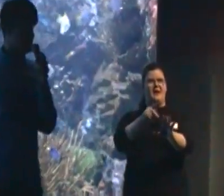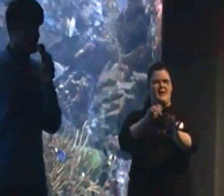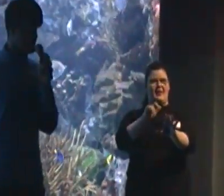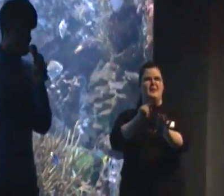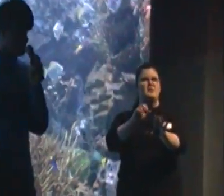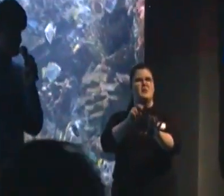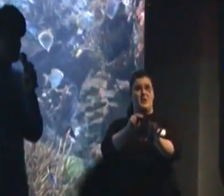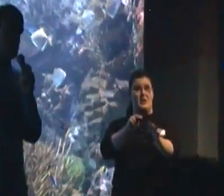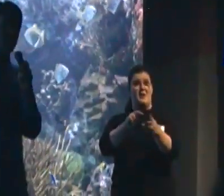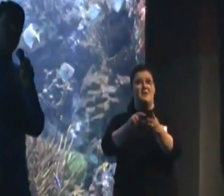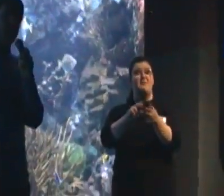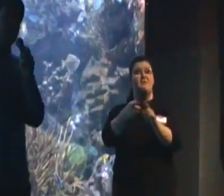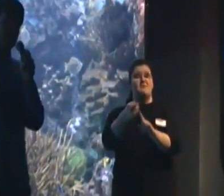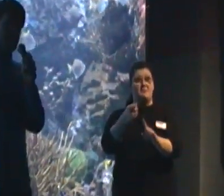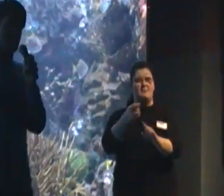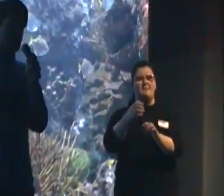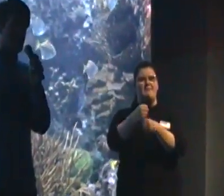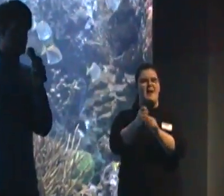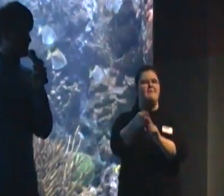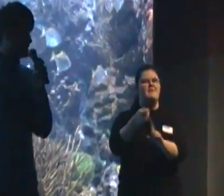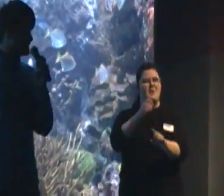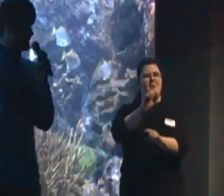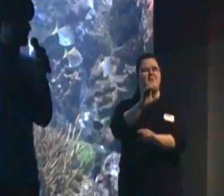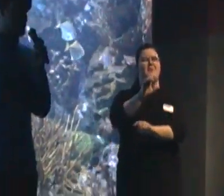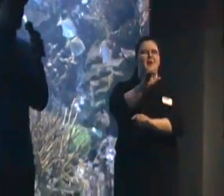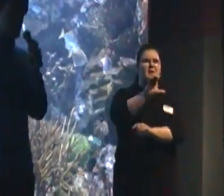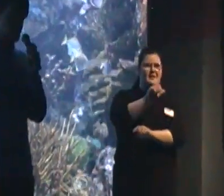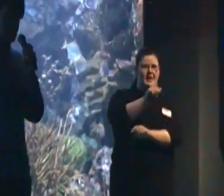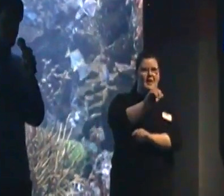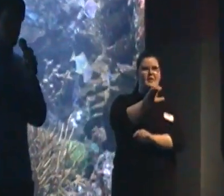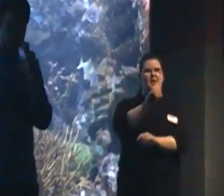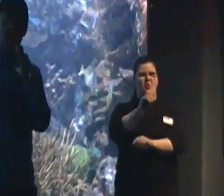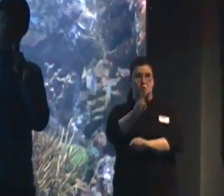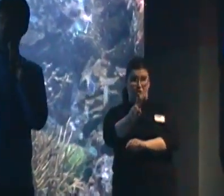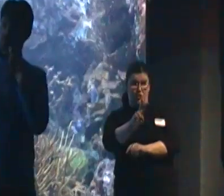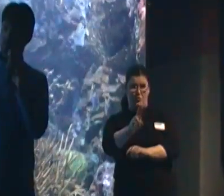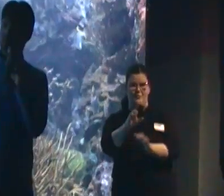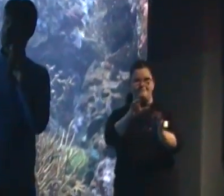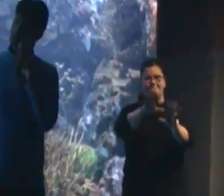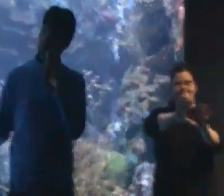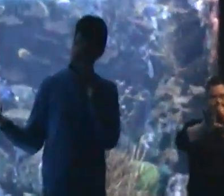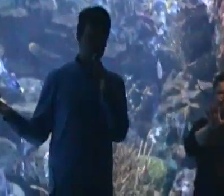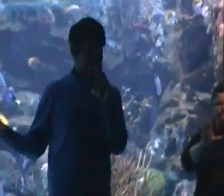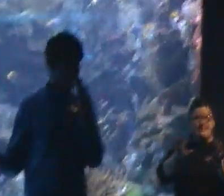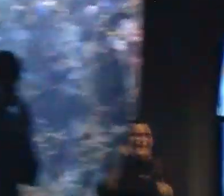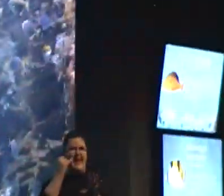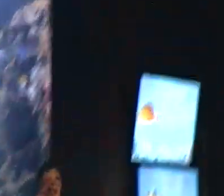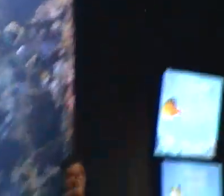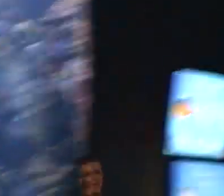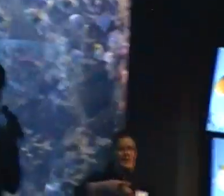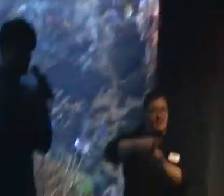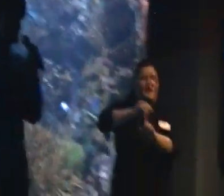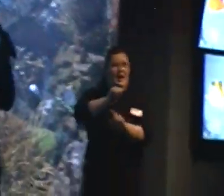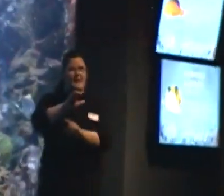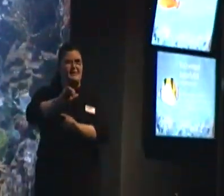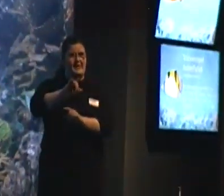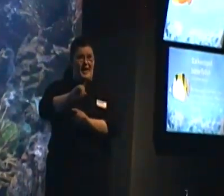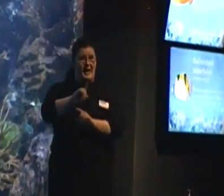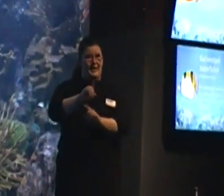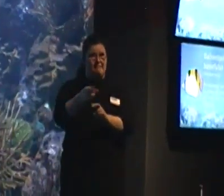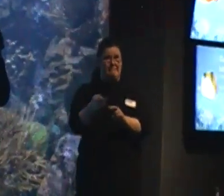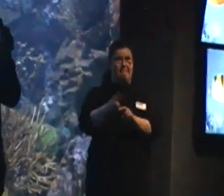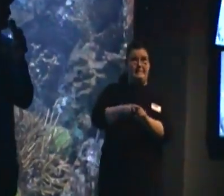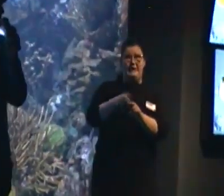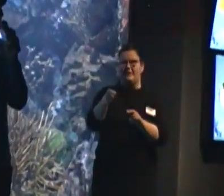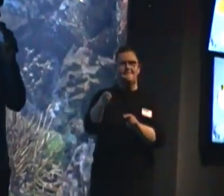of calcium carbonate. When the water's too acidic, they can't produce that. So it's almost like getting a cavity in your tooth,